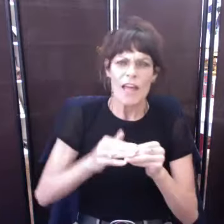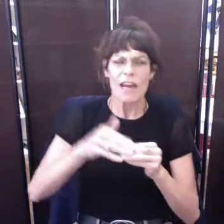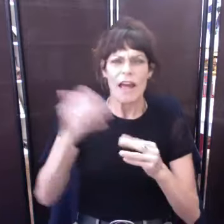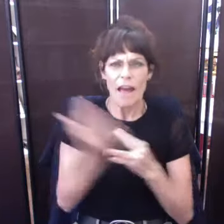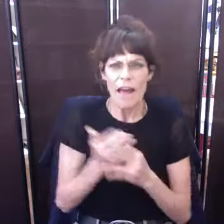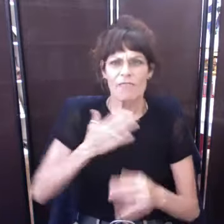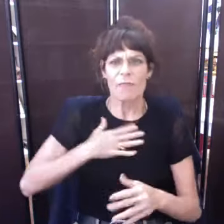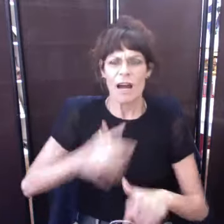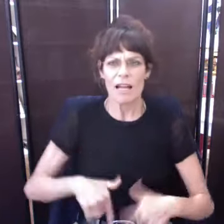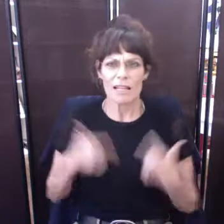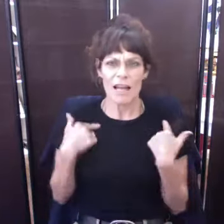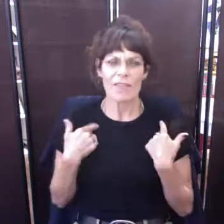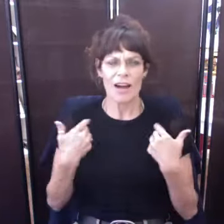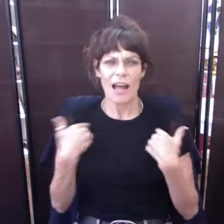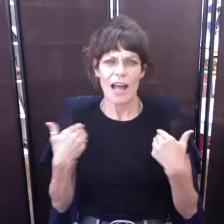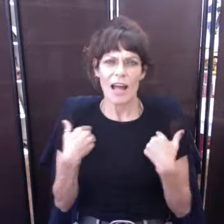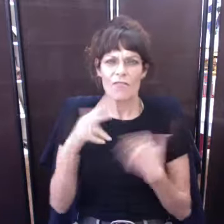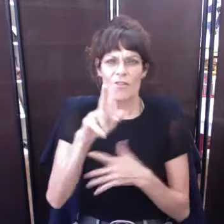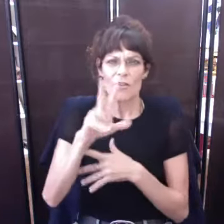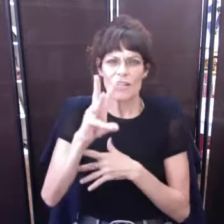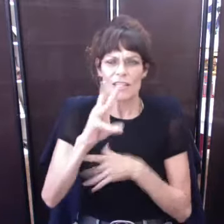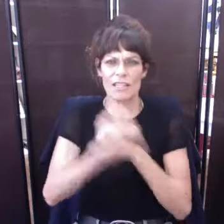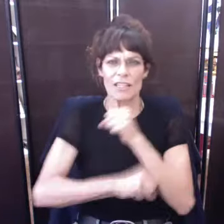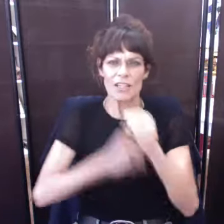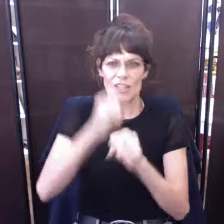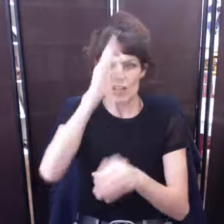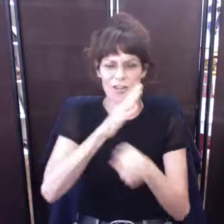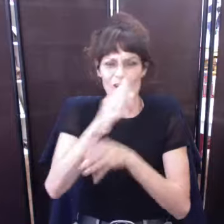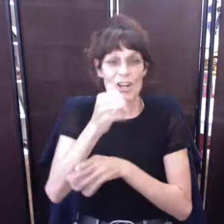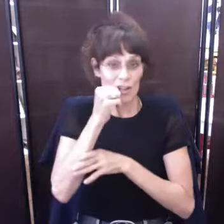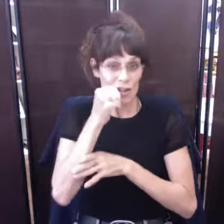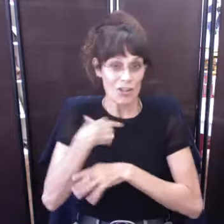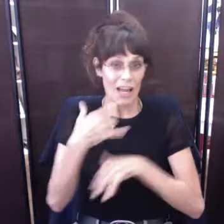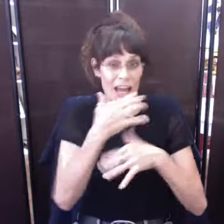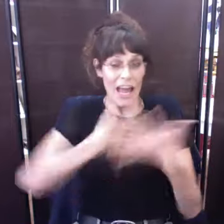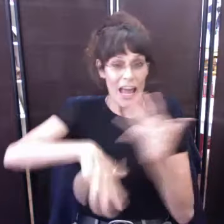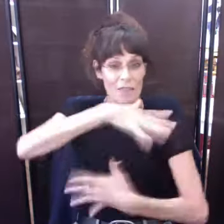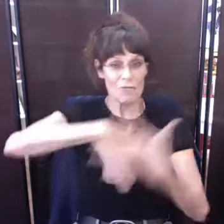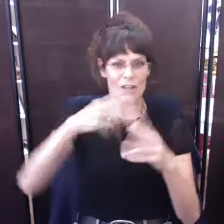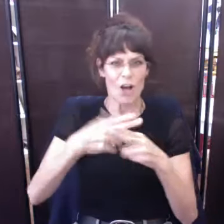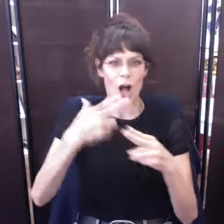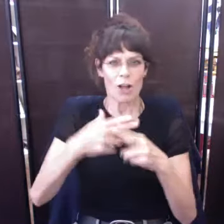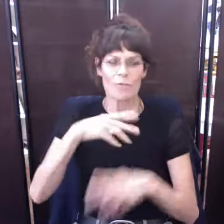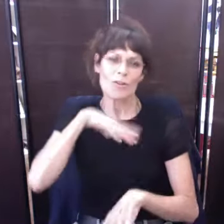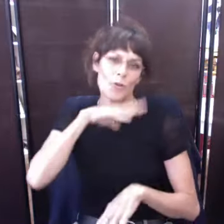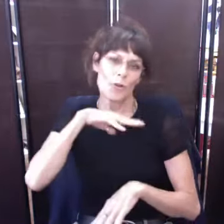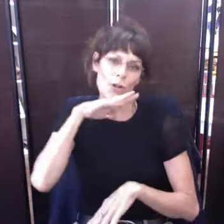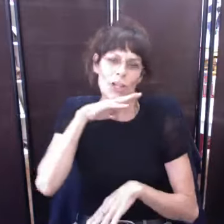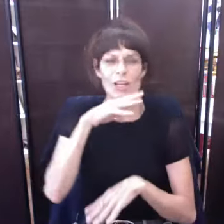the dirty 30s. And yes, I would agree, they are the dirty 30s. I just celebrated on Friday my 27th